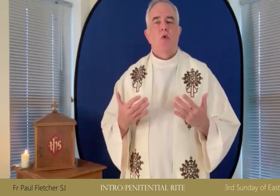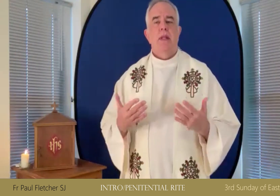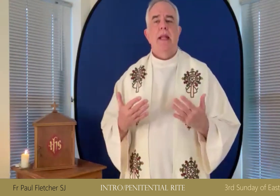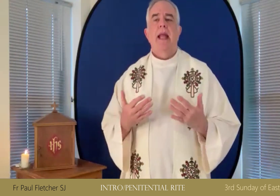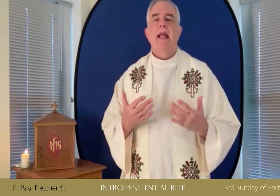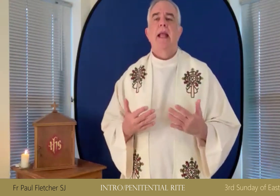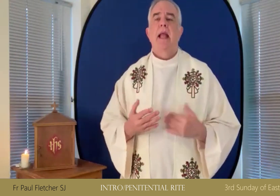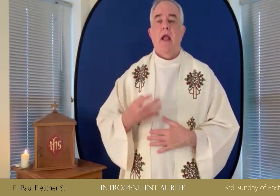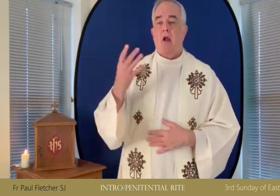Today,